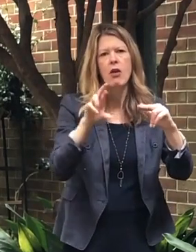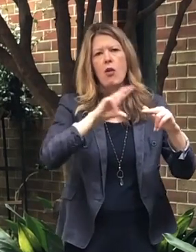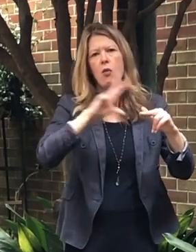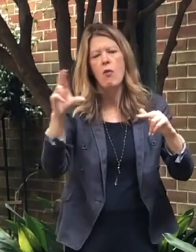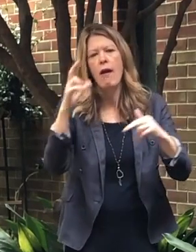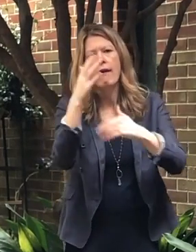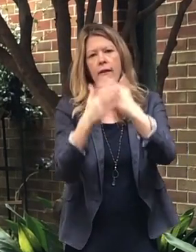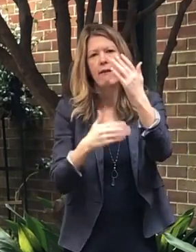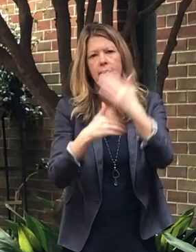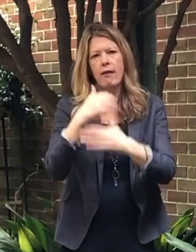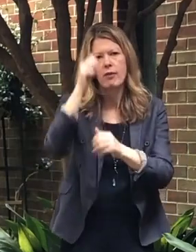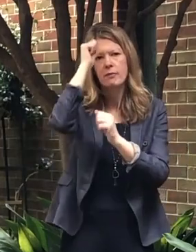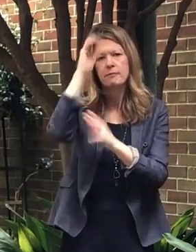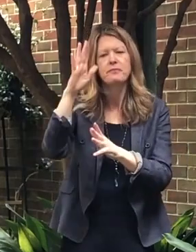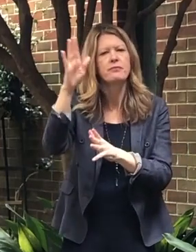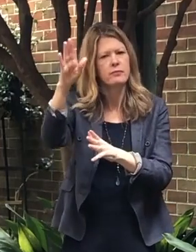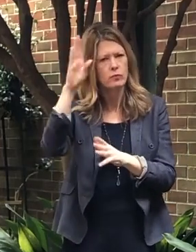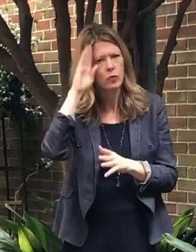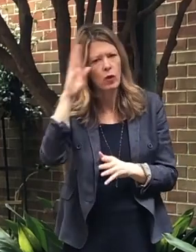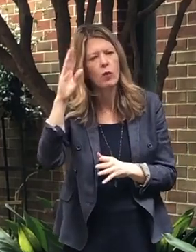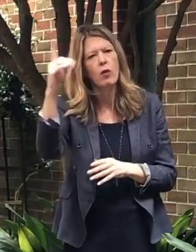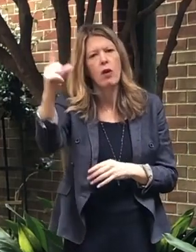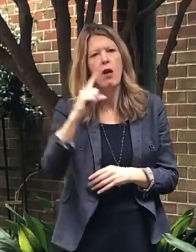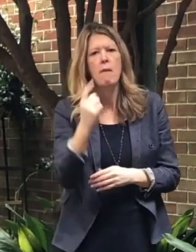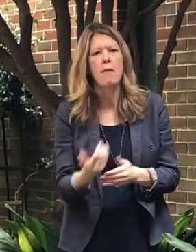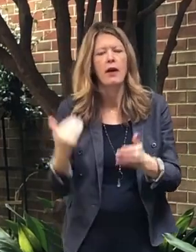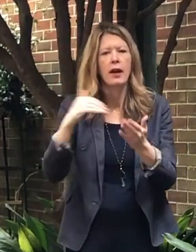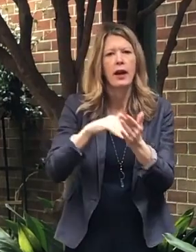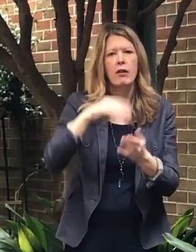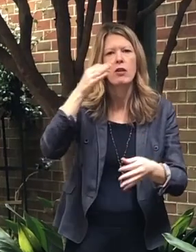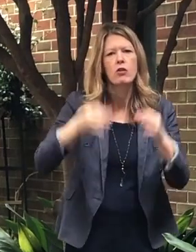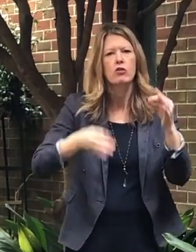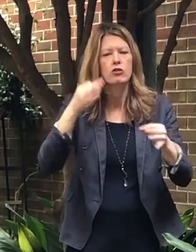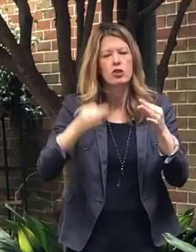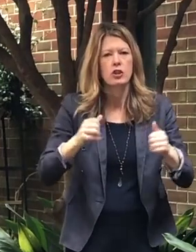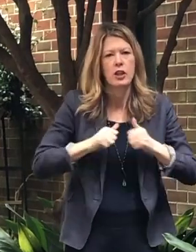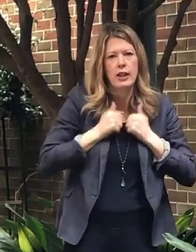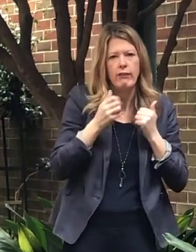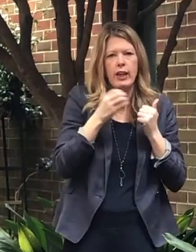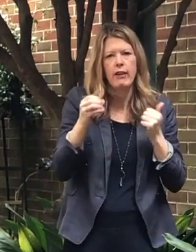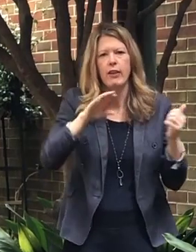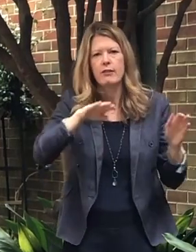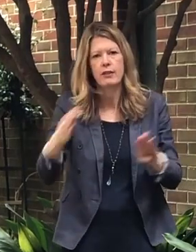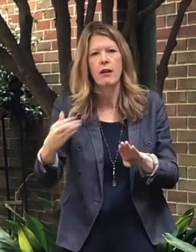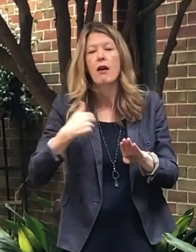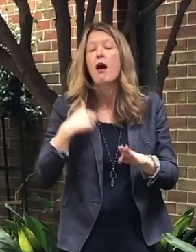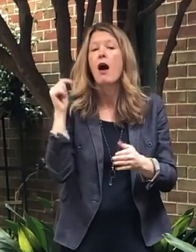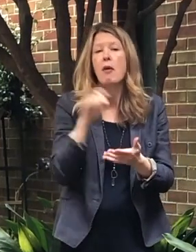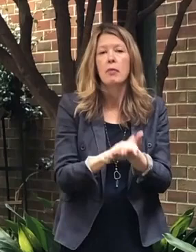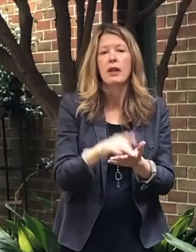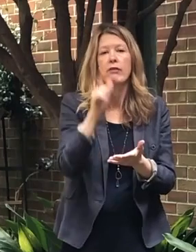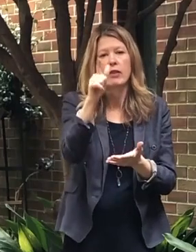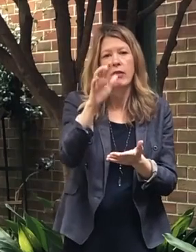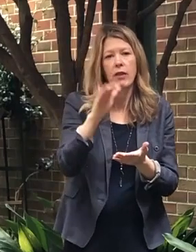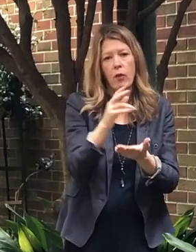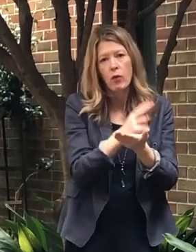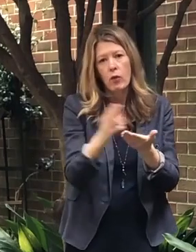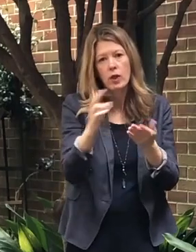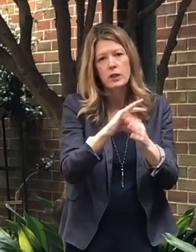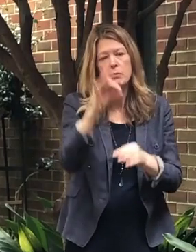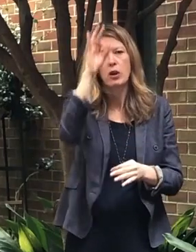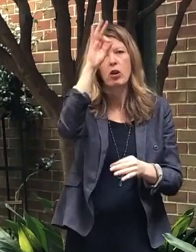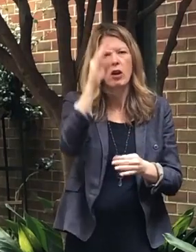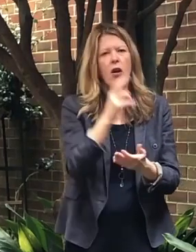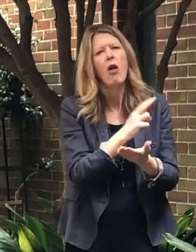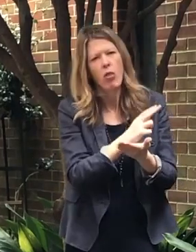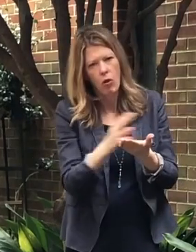Father. He will come again to judge the living and the dead. I believe in the Holy Spirit, the